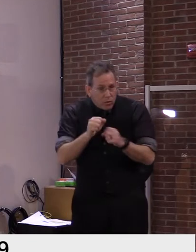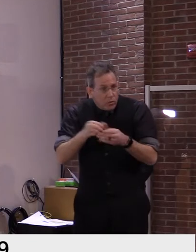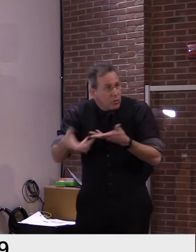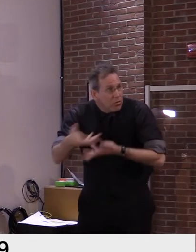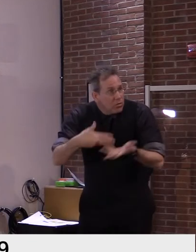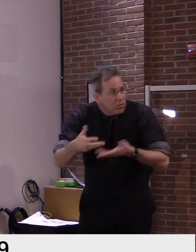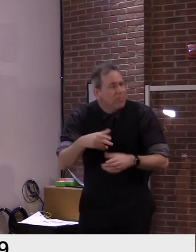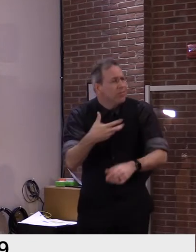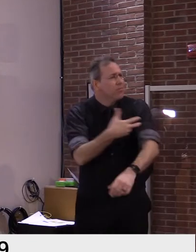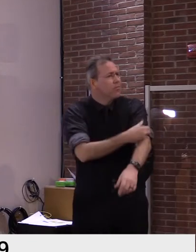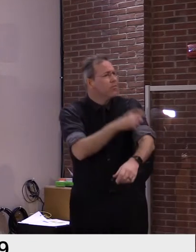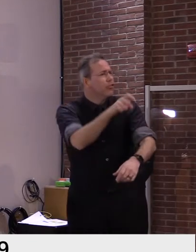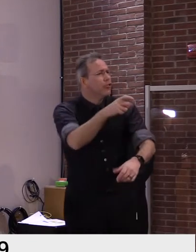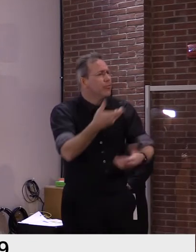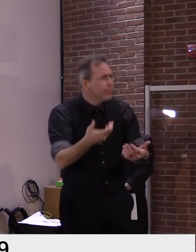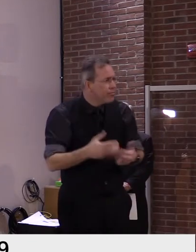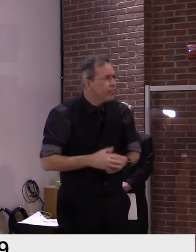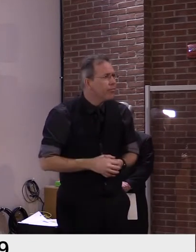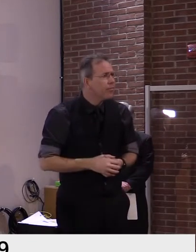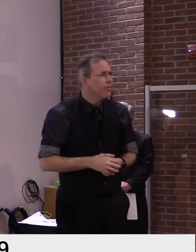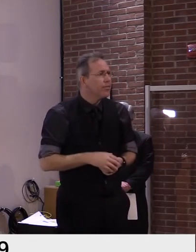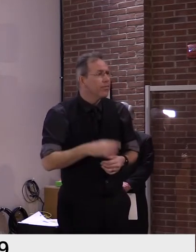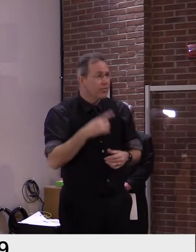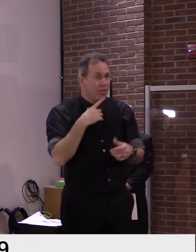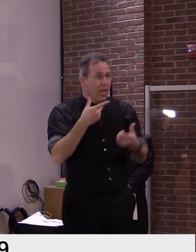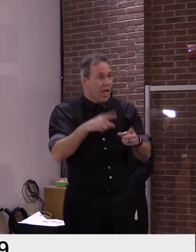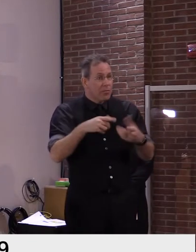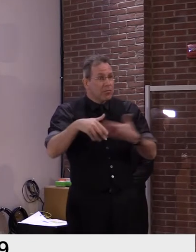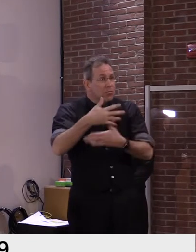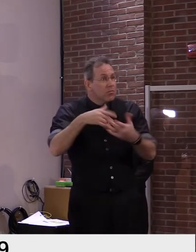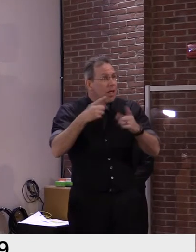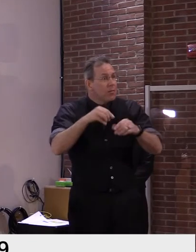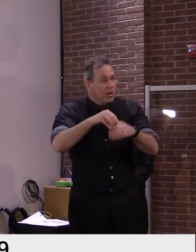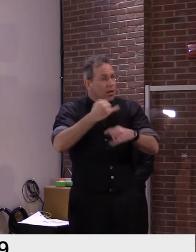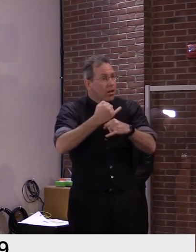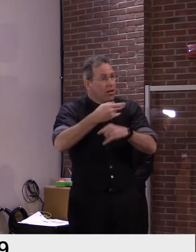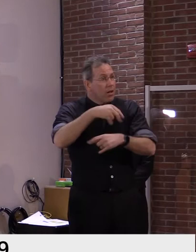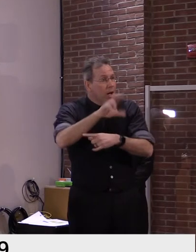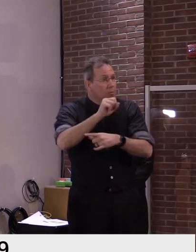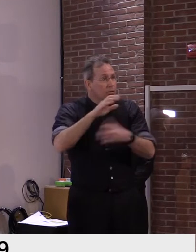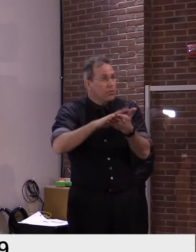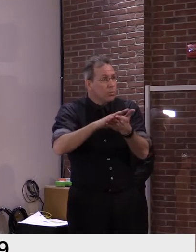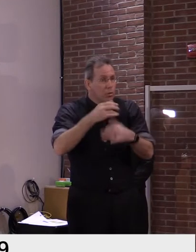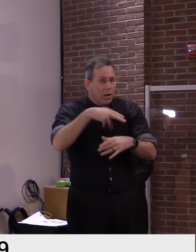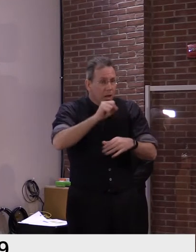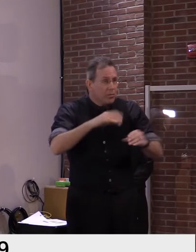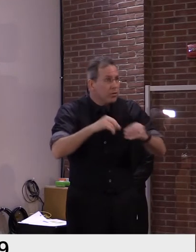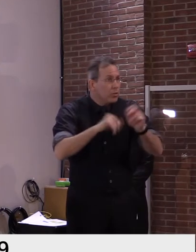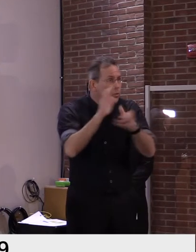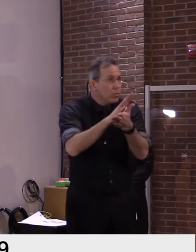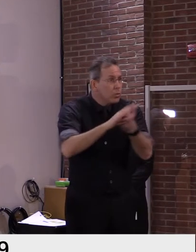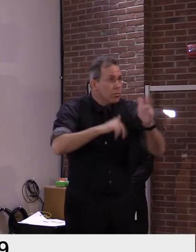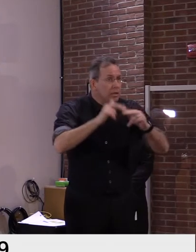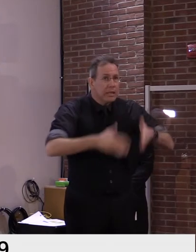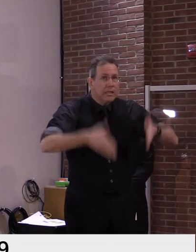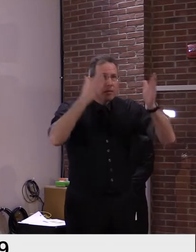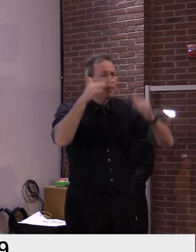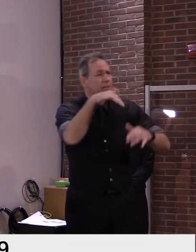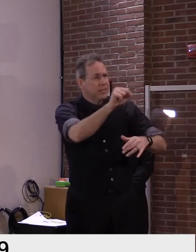they're on the premises in the school itself, then they will be vaccinated as well.